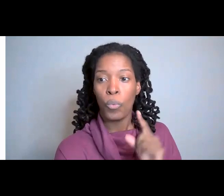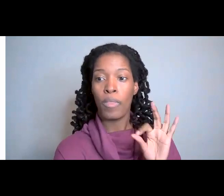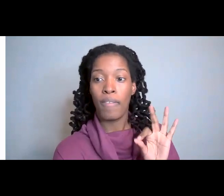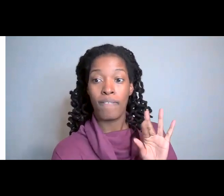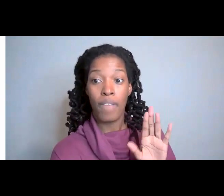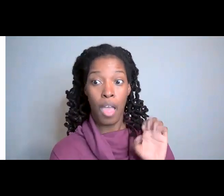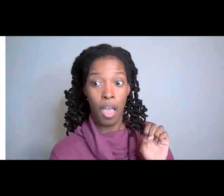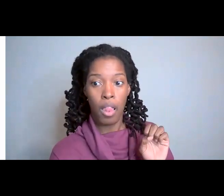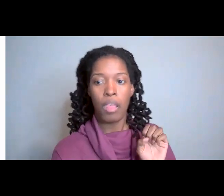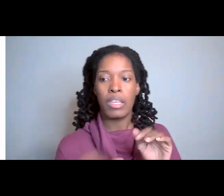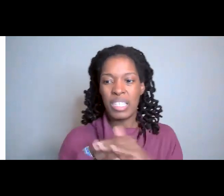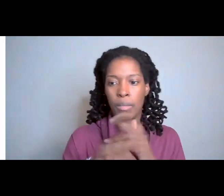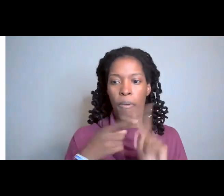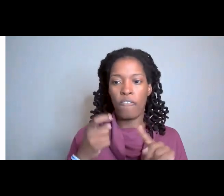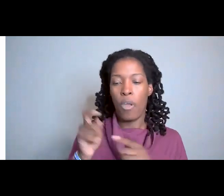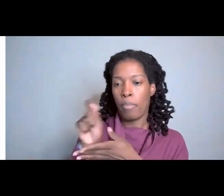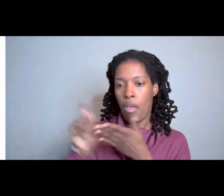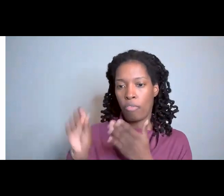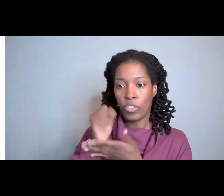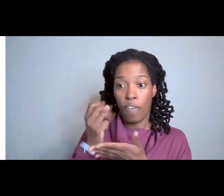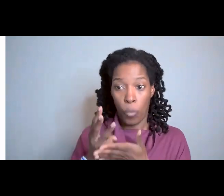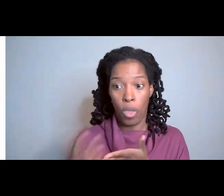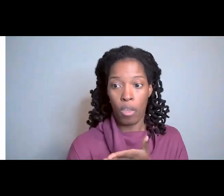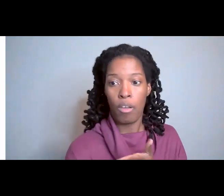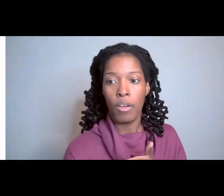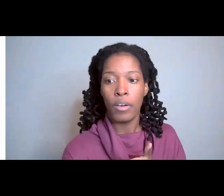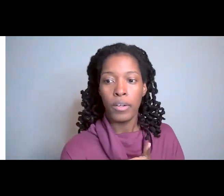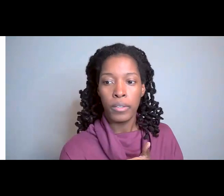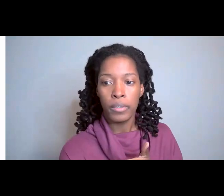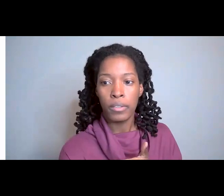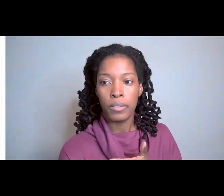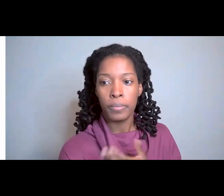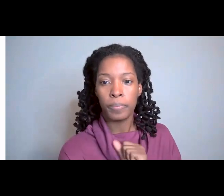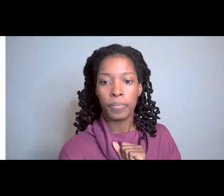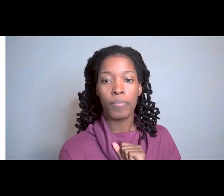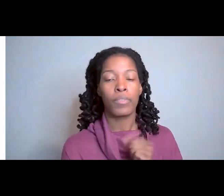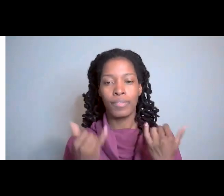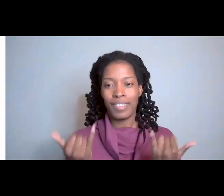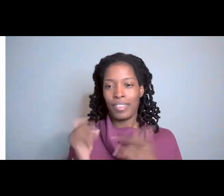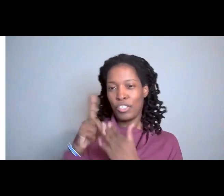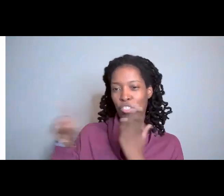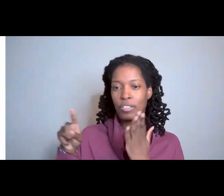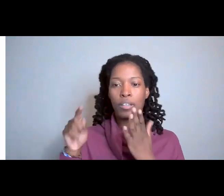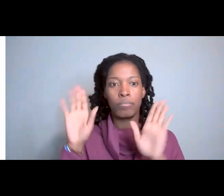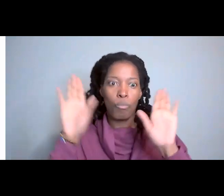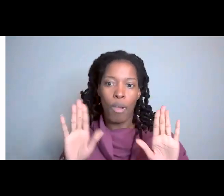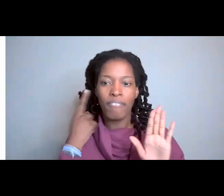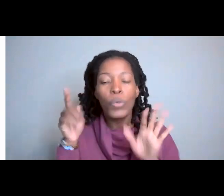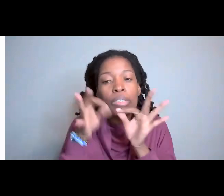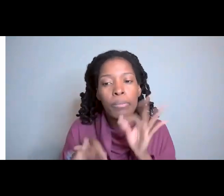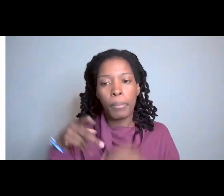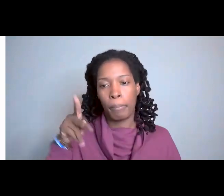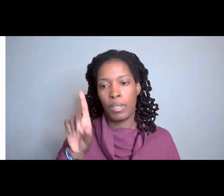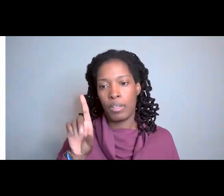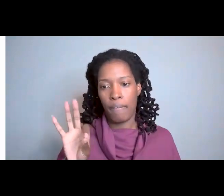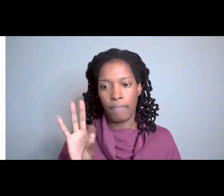software. These checks function great for very simple PDFs. However,